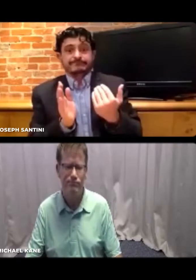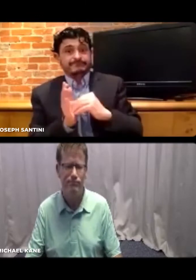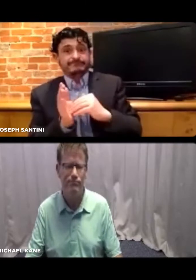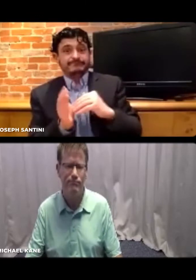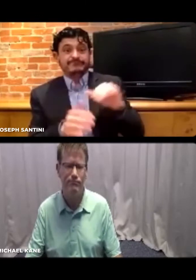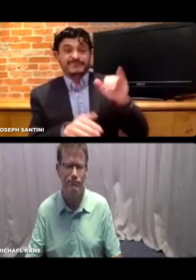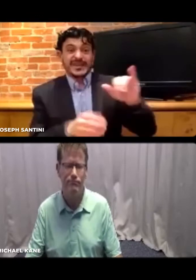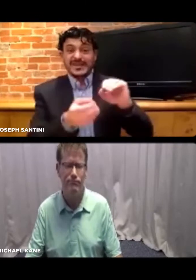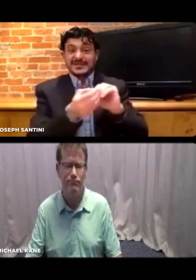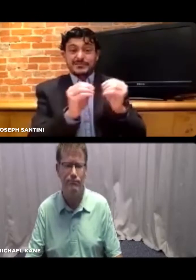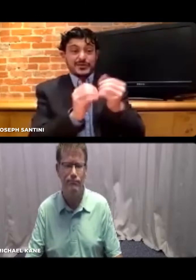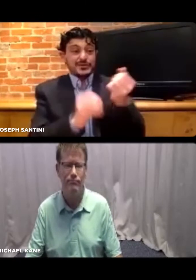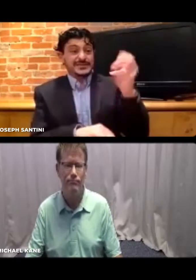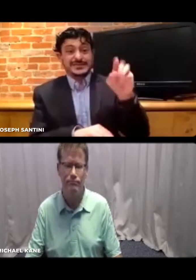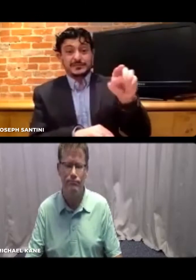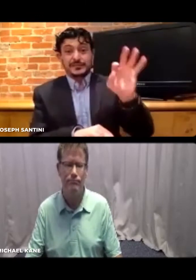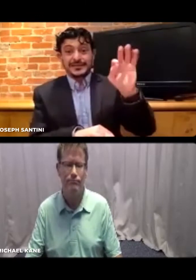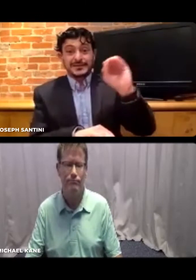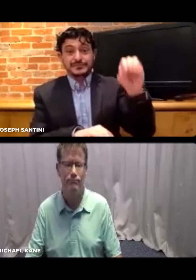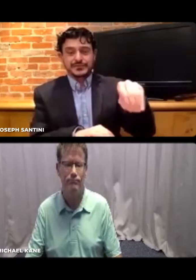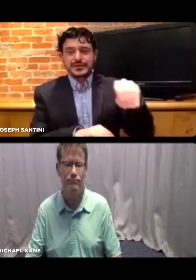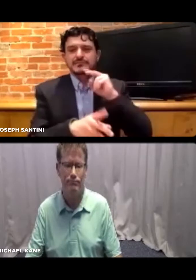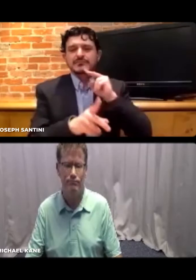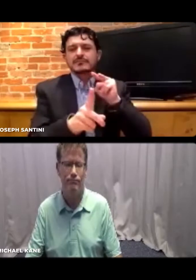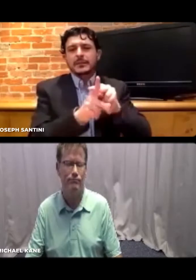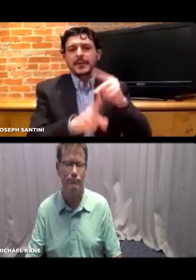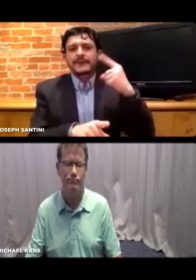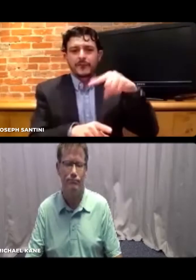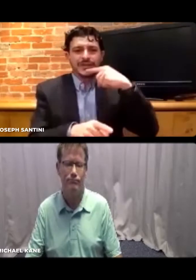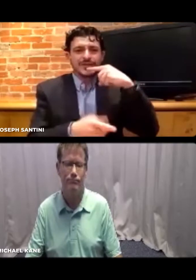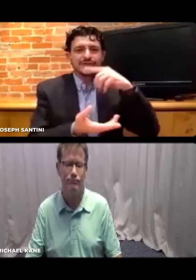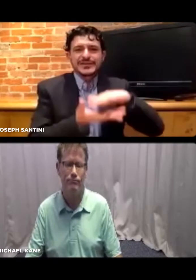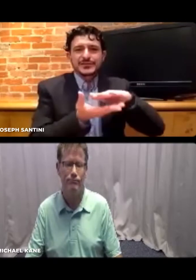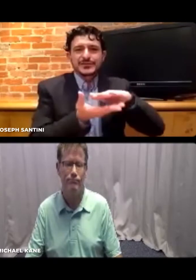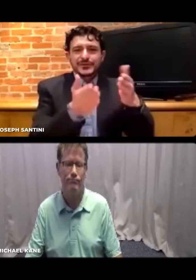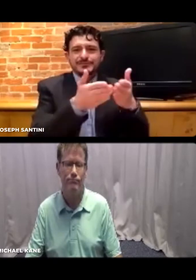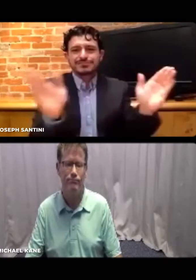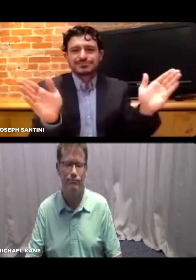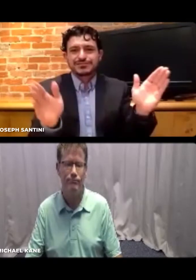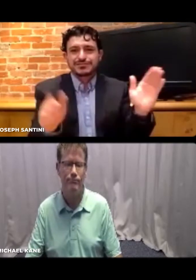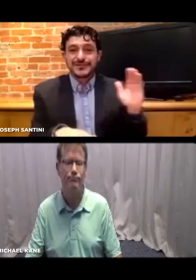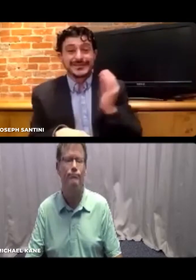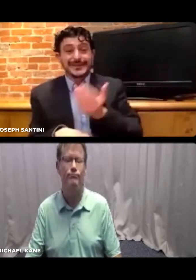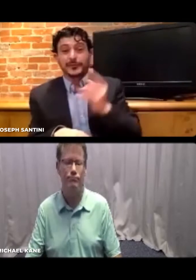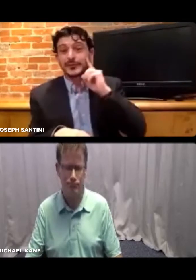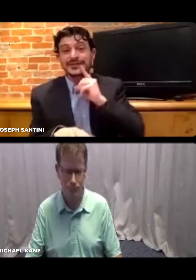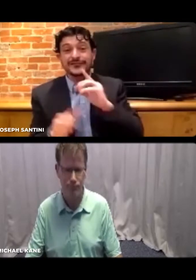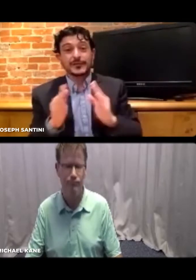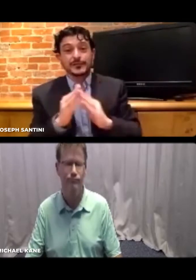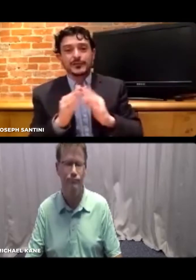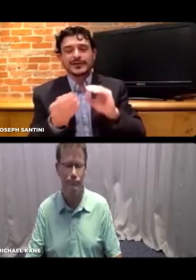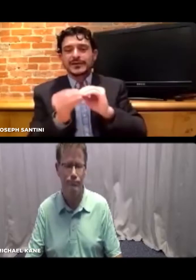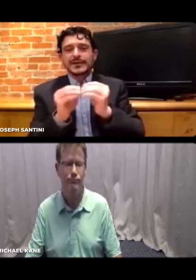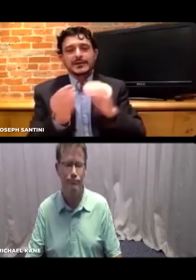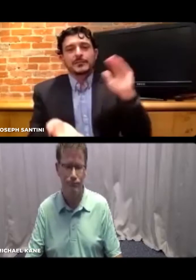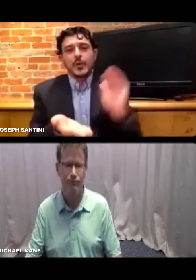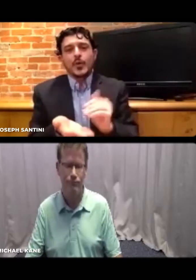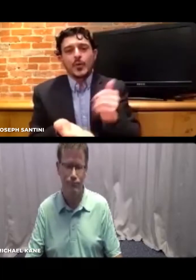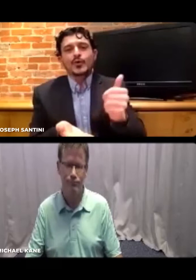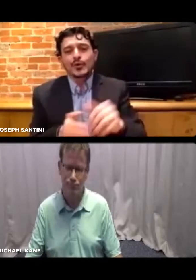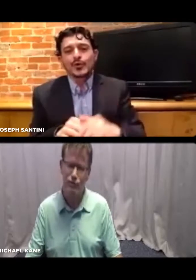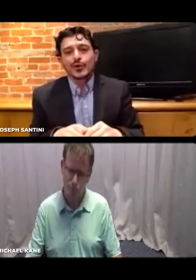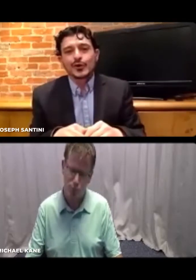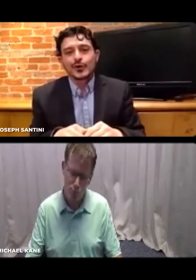number, 16.9%, applies to hearing folk in general. I'm sure the numbers for our deaf community would be a little